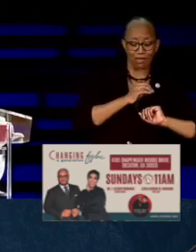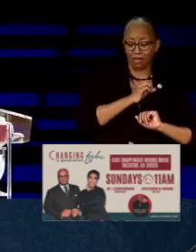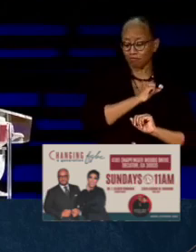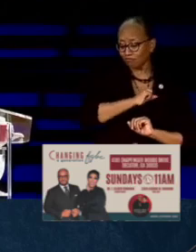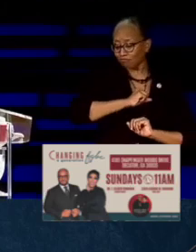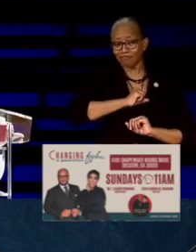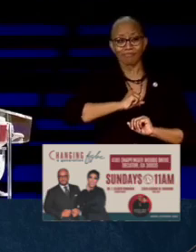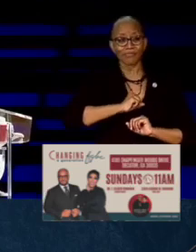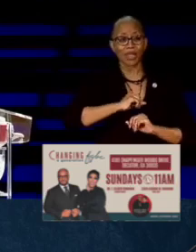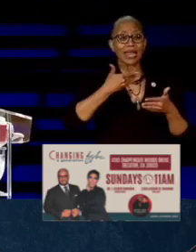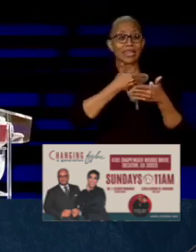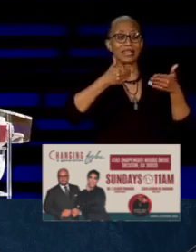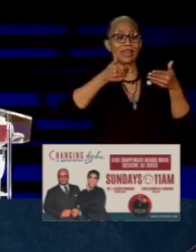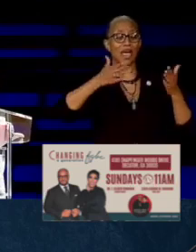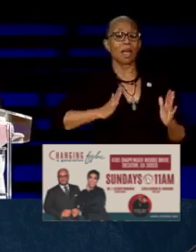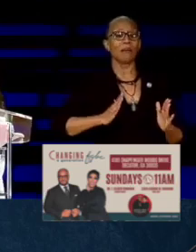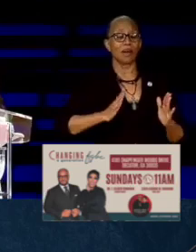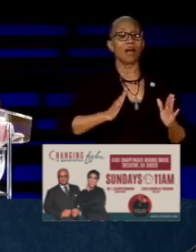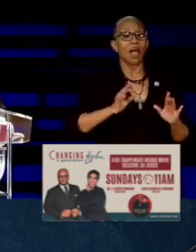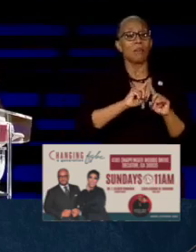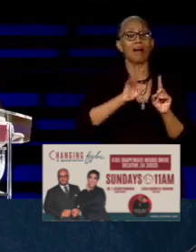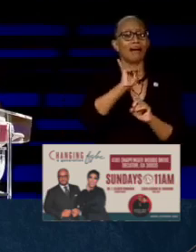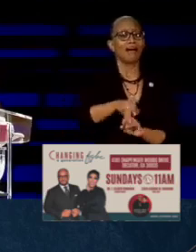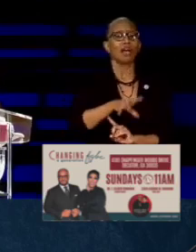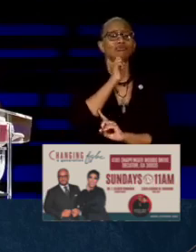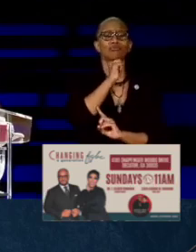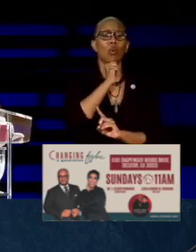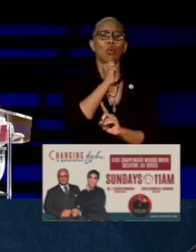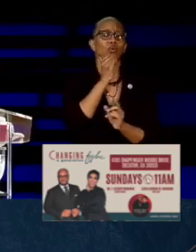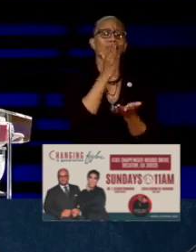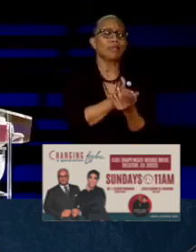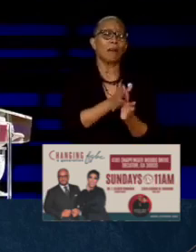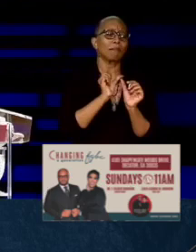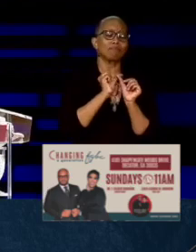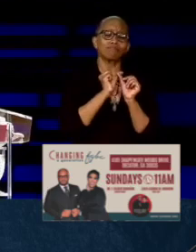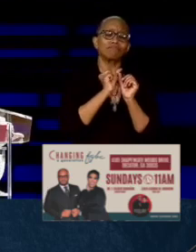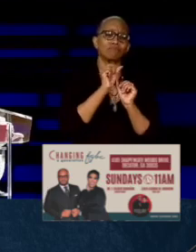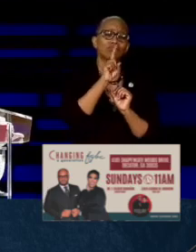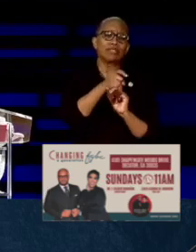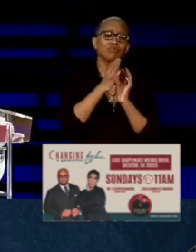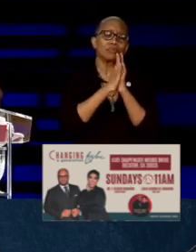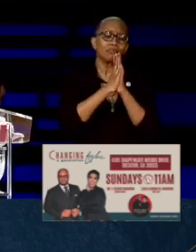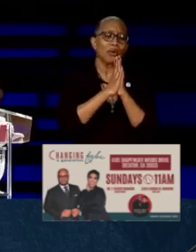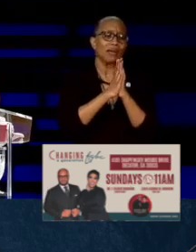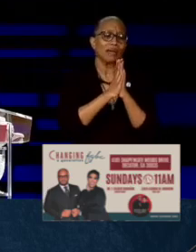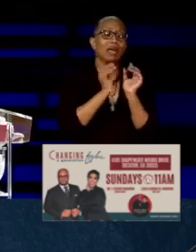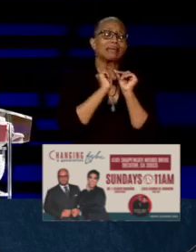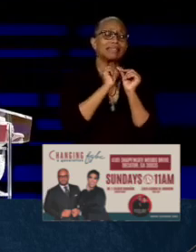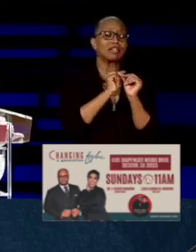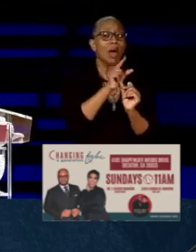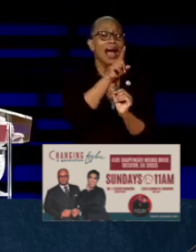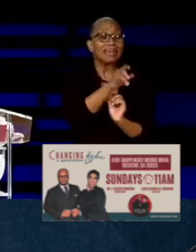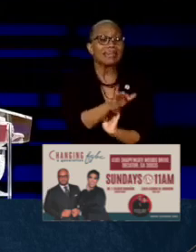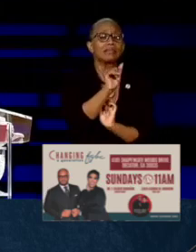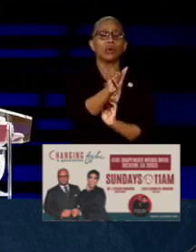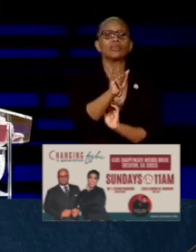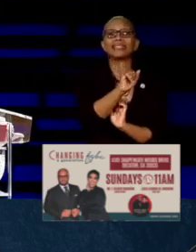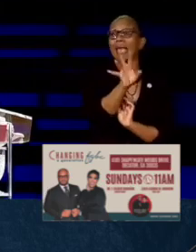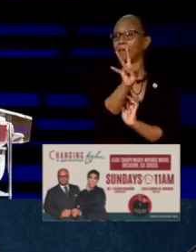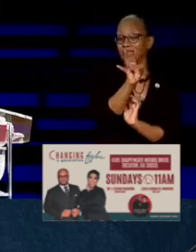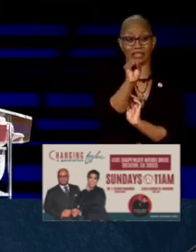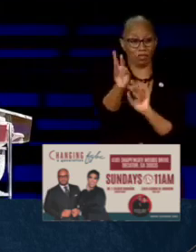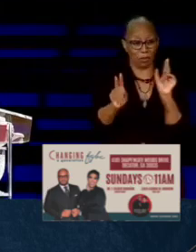your neighbor, tell him, don't stop praying. In fact, I need about those same 70